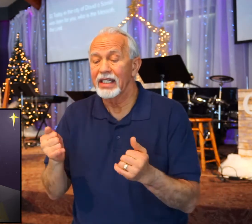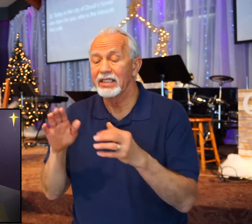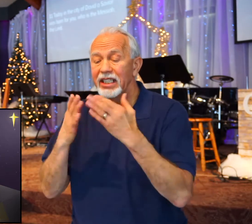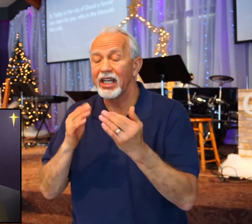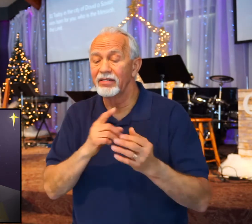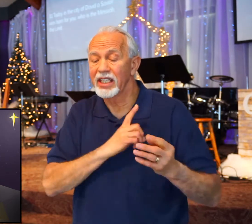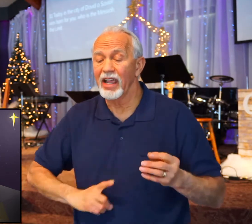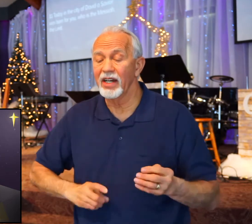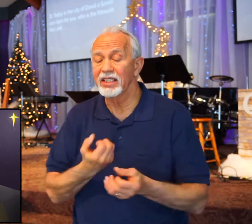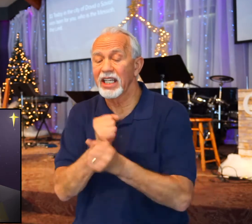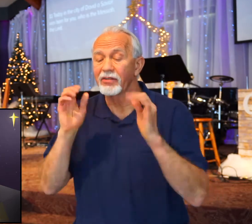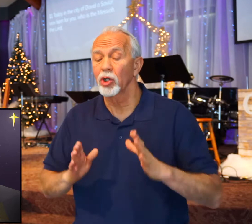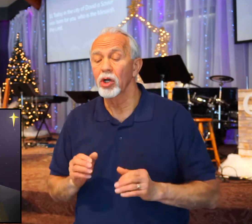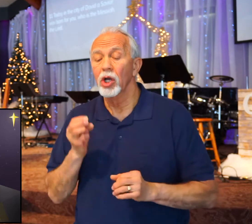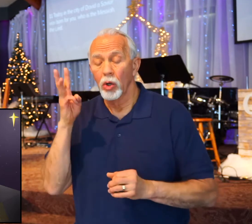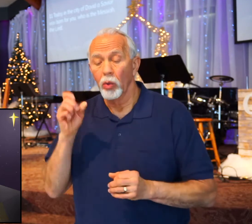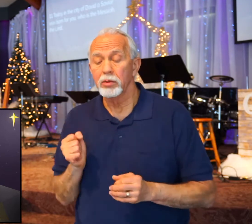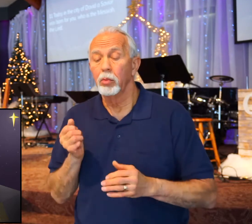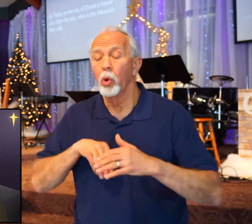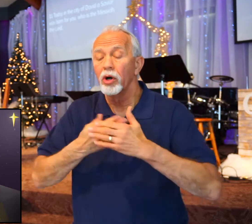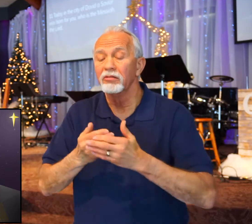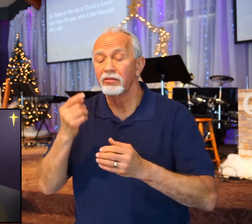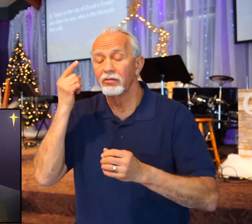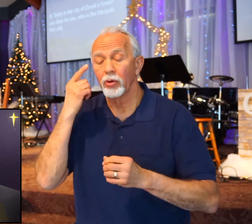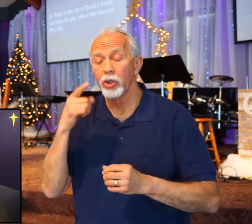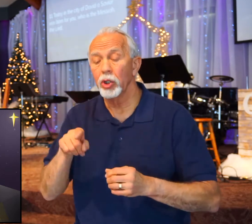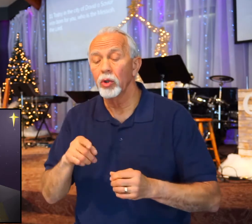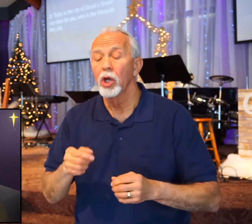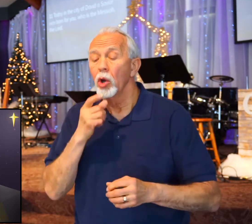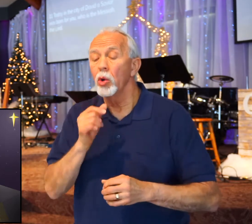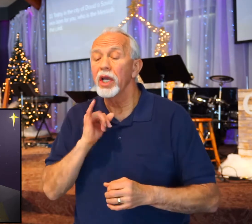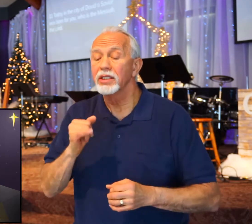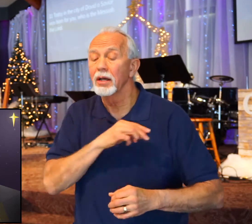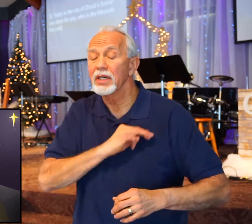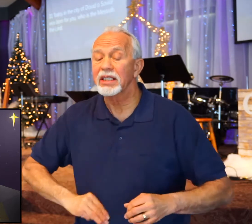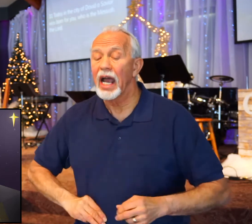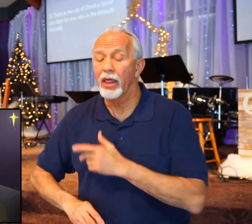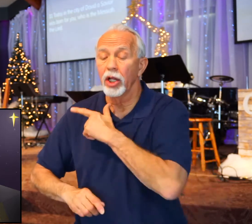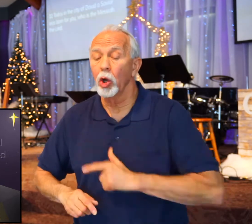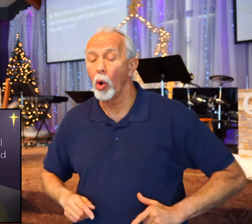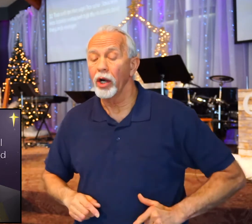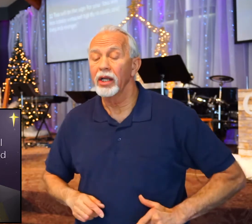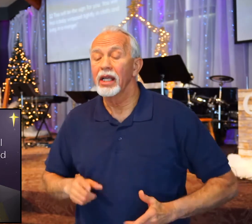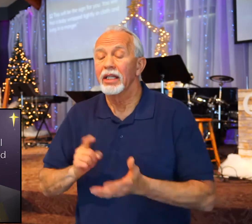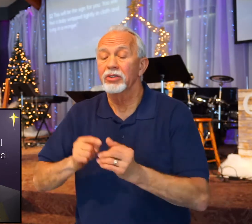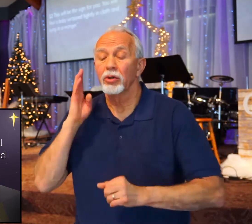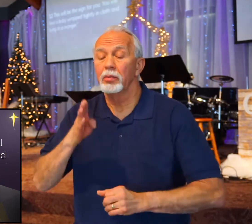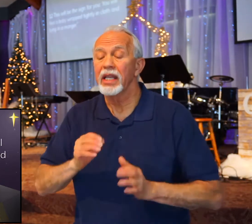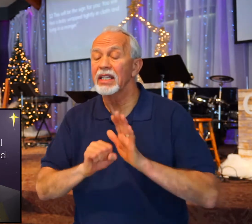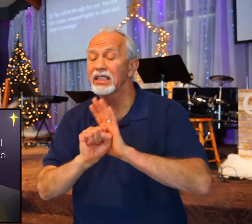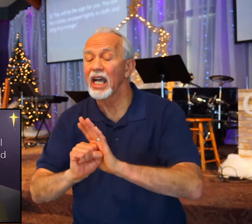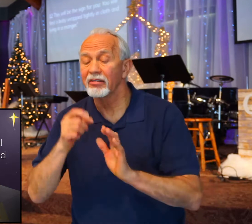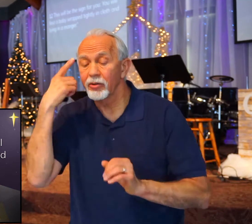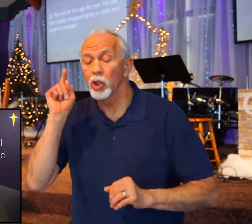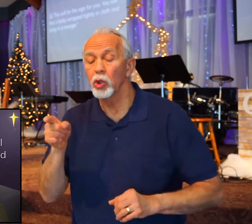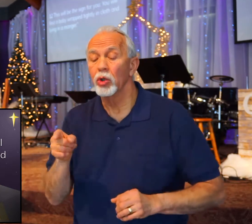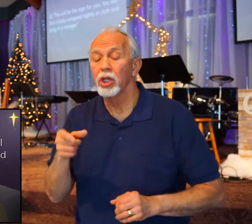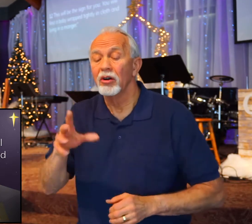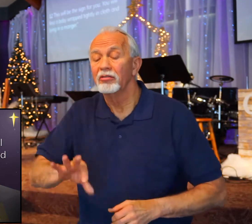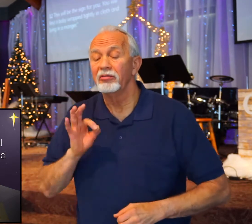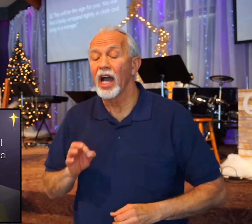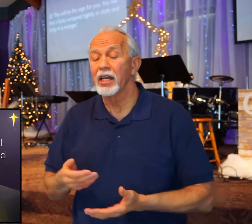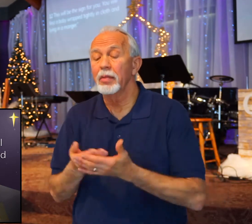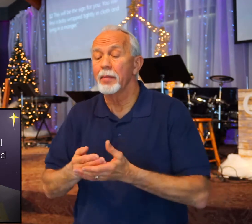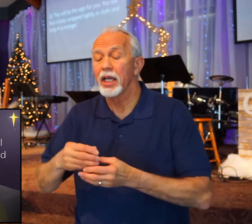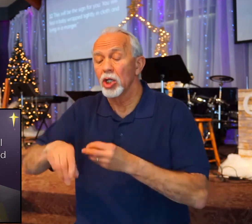city of David, a Savior was born, who is the Messiah, the Lord. This will be the sign for you. You will find a